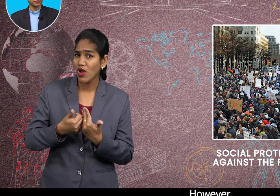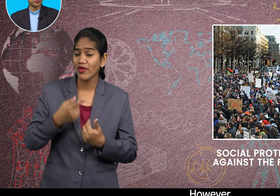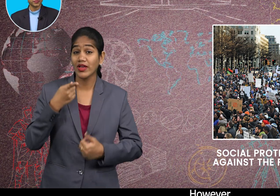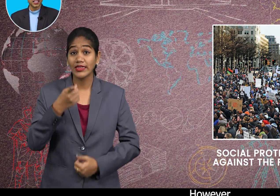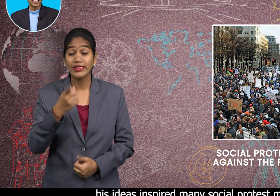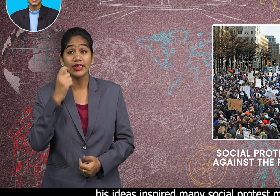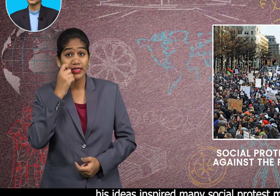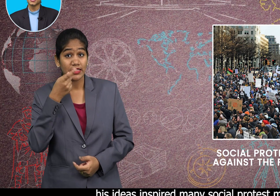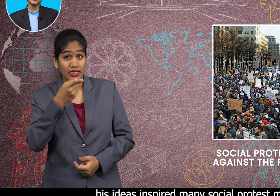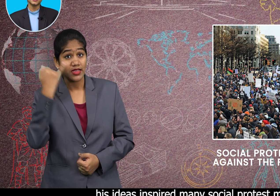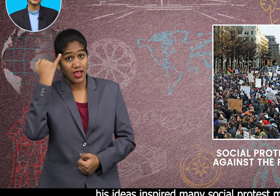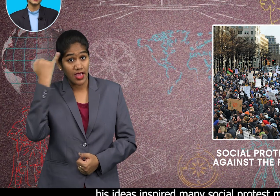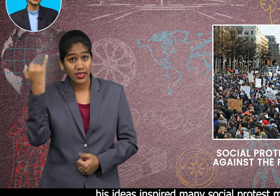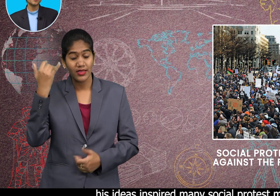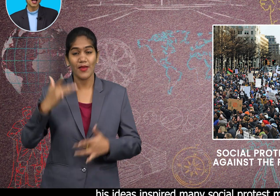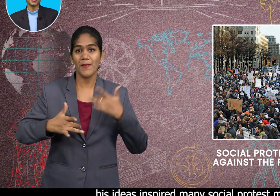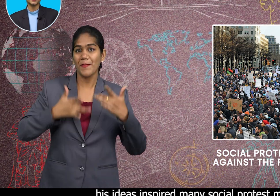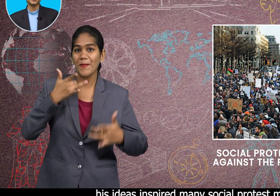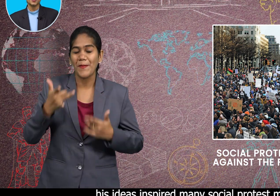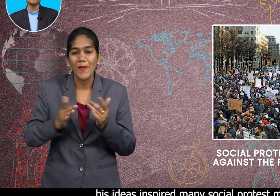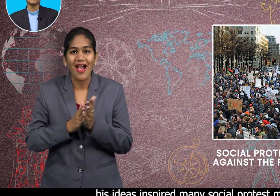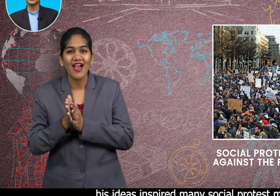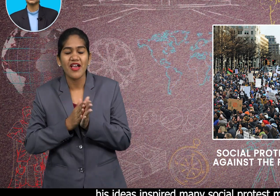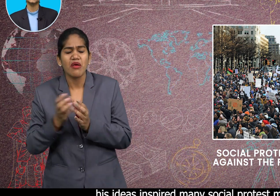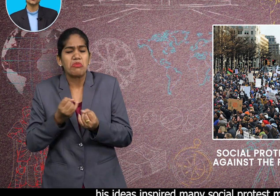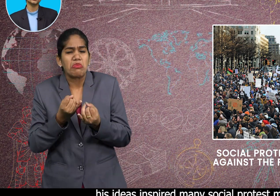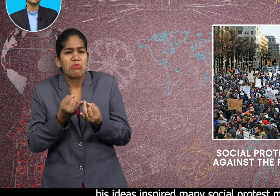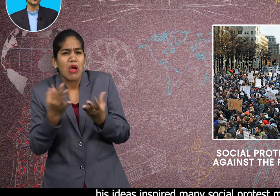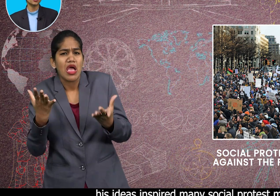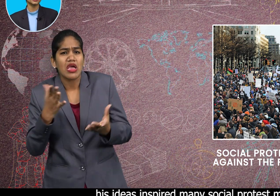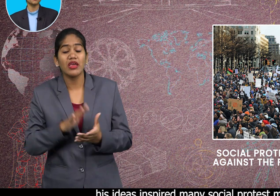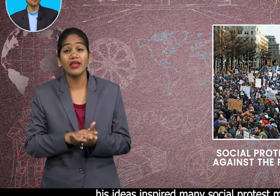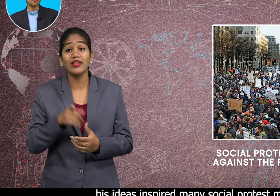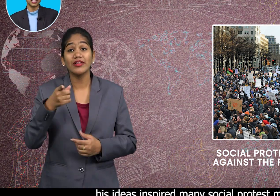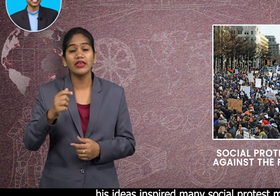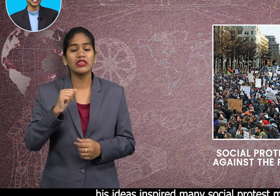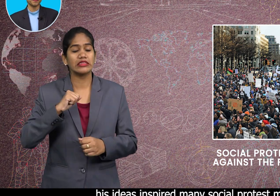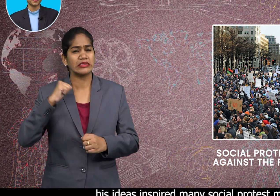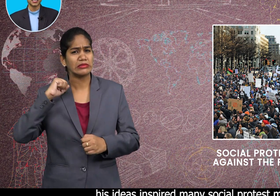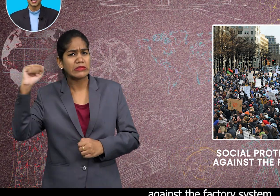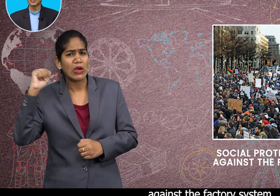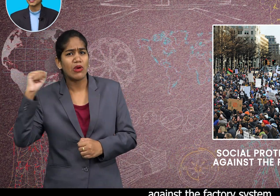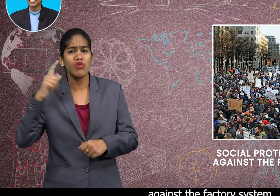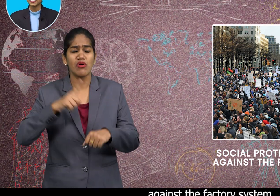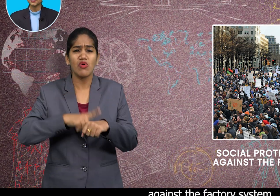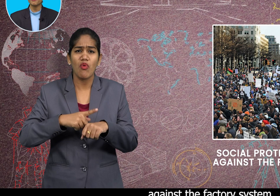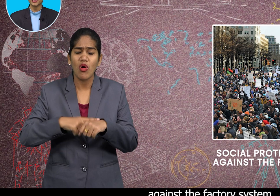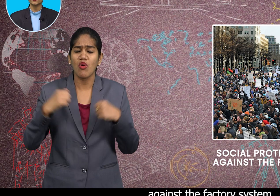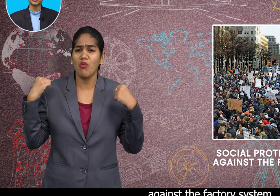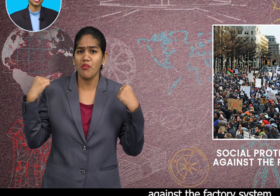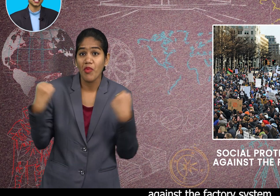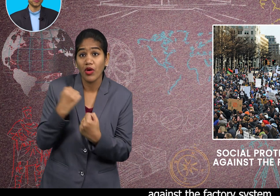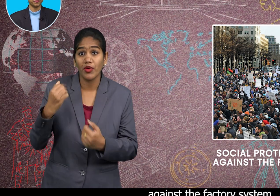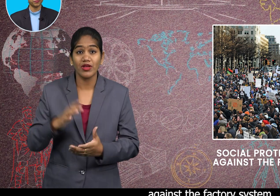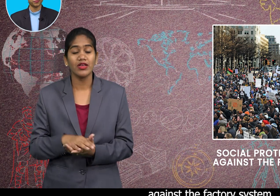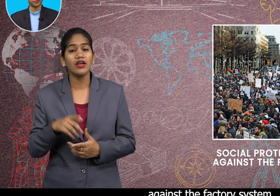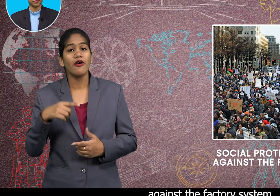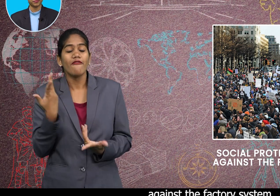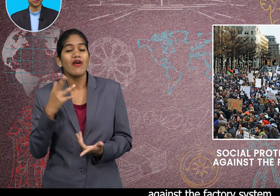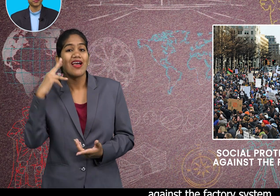However, his ideas inspired many social protest movements against the factory